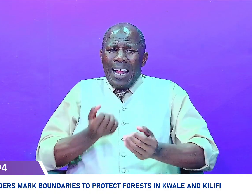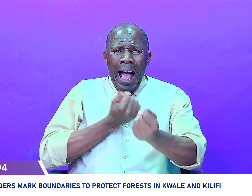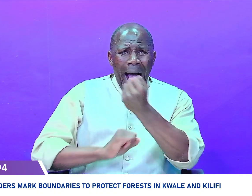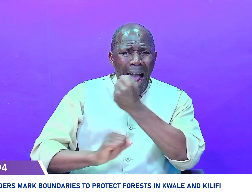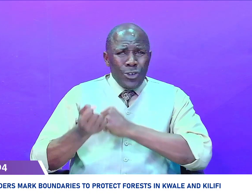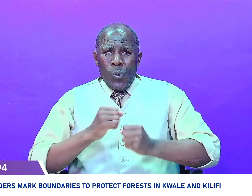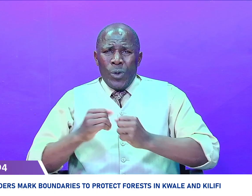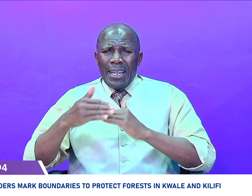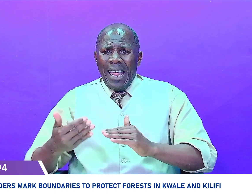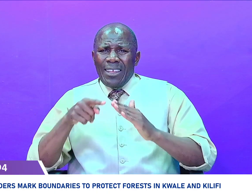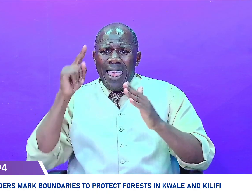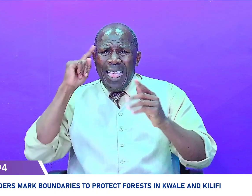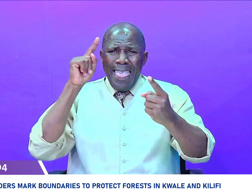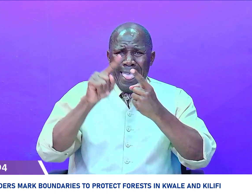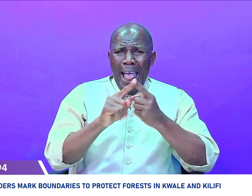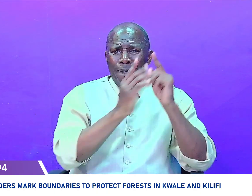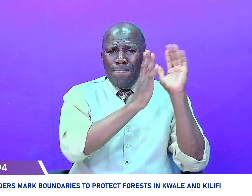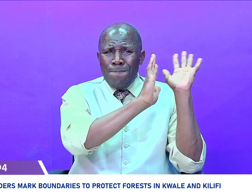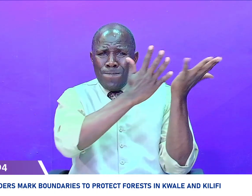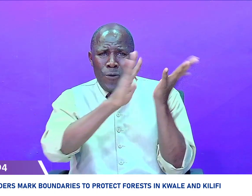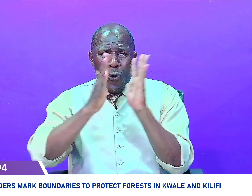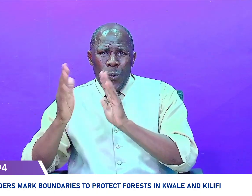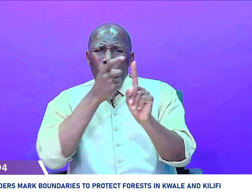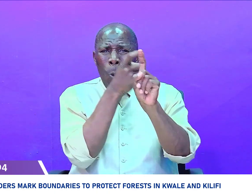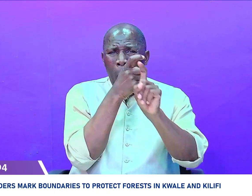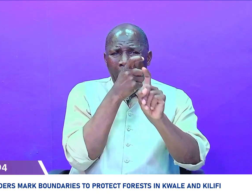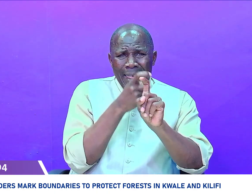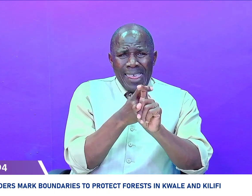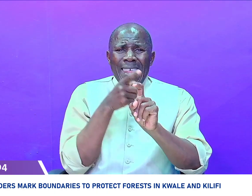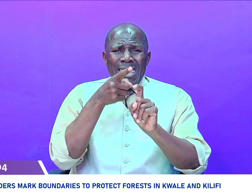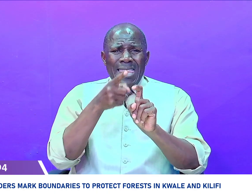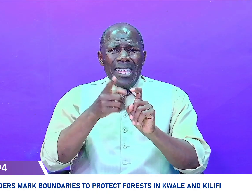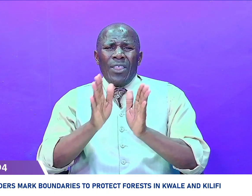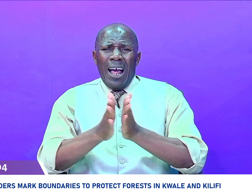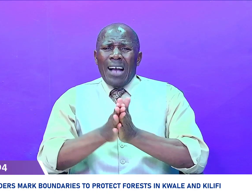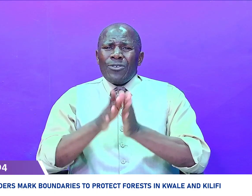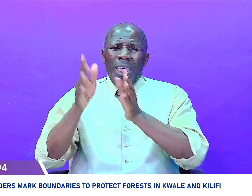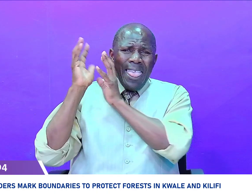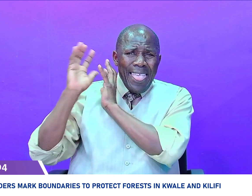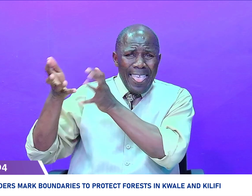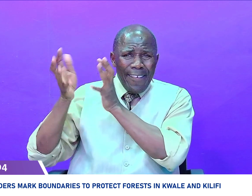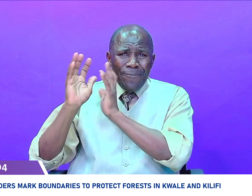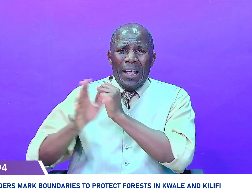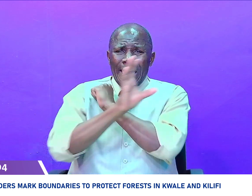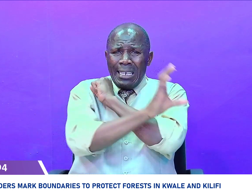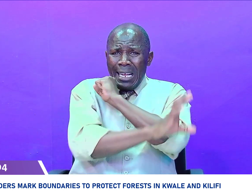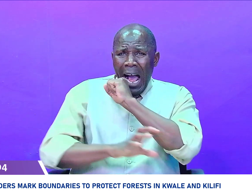Moving on, human activists near Sacred Forest in Kwale and Kilifi counties have